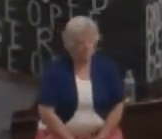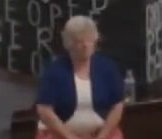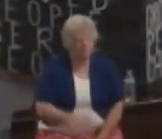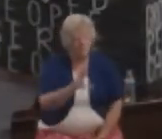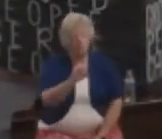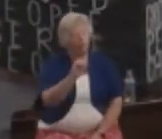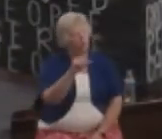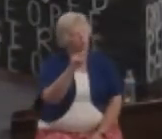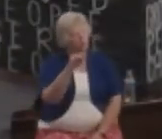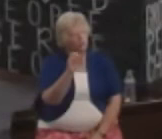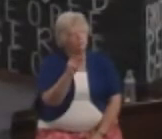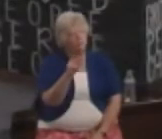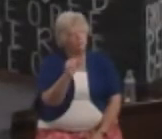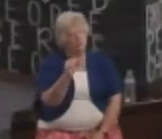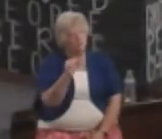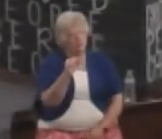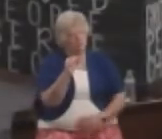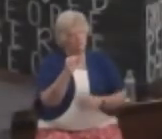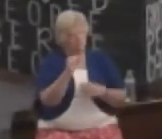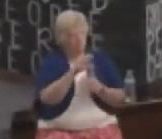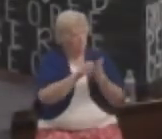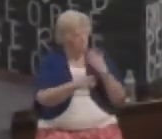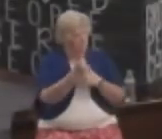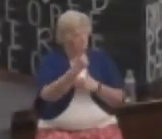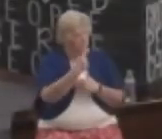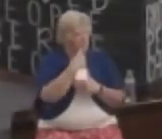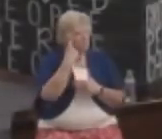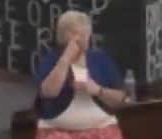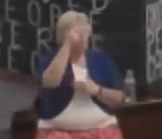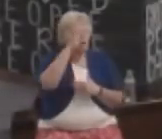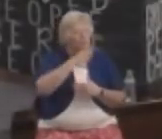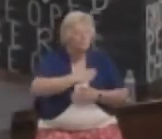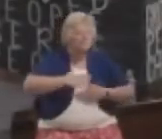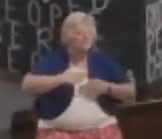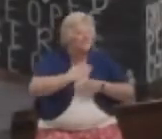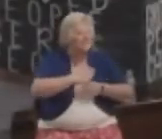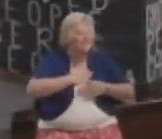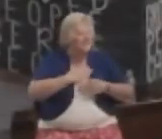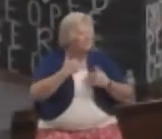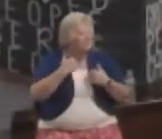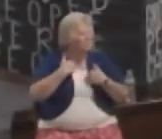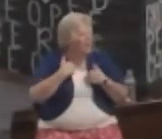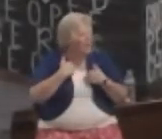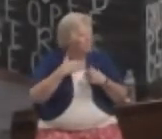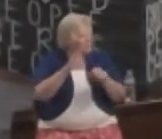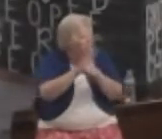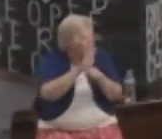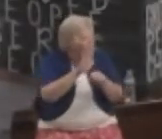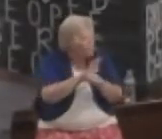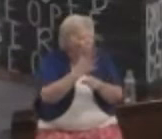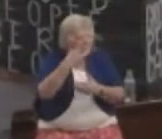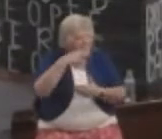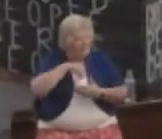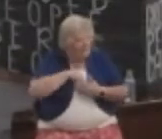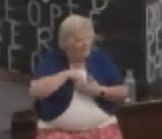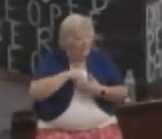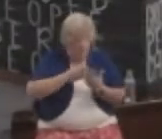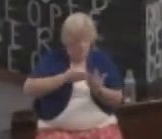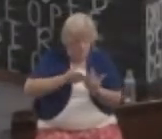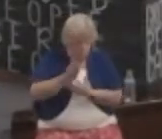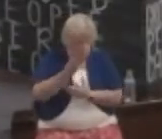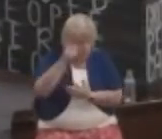Colossians 1, 19 through 22 says, for God was pleased to have all of his fullness dwell in him, and through